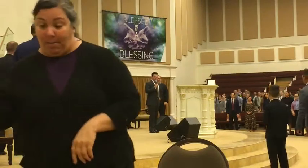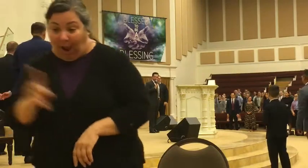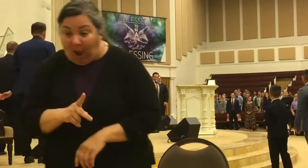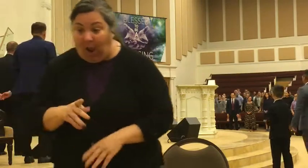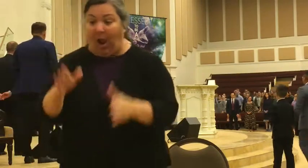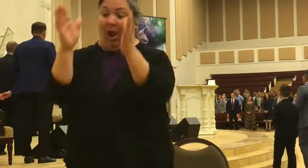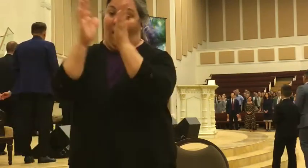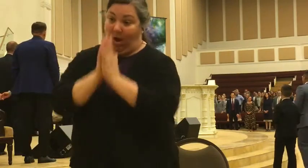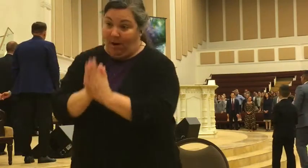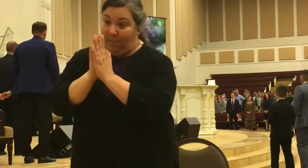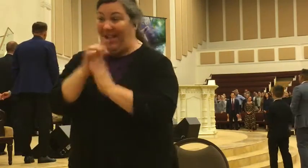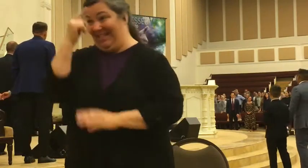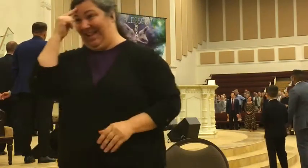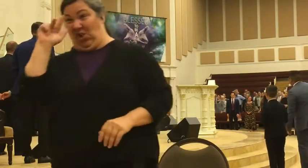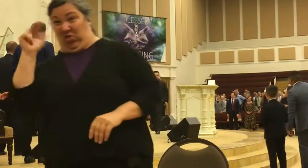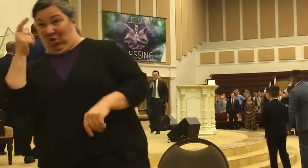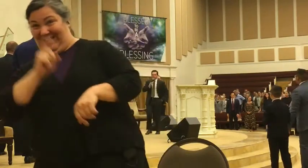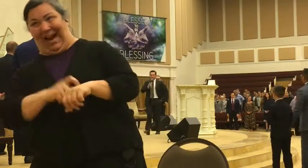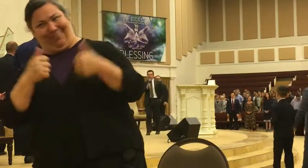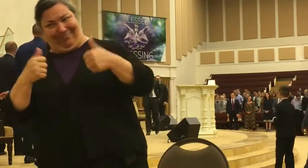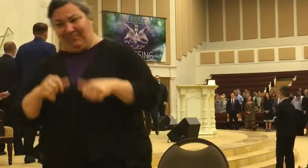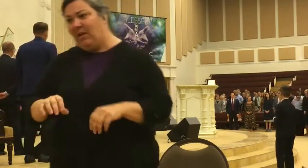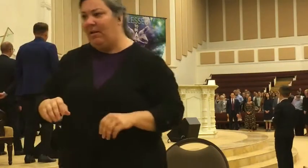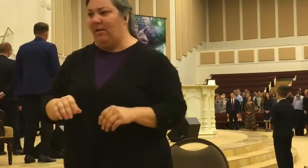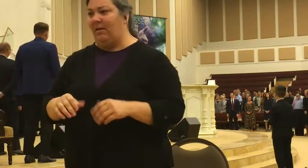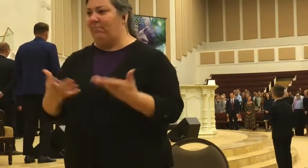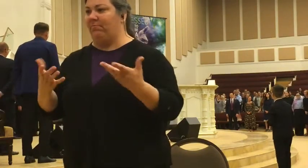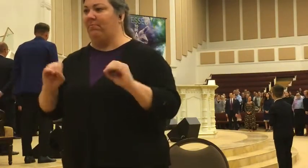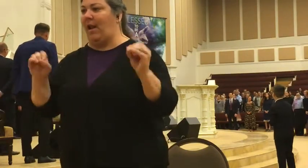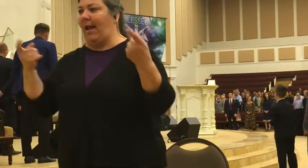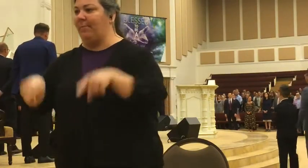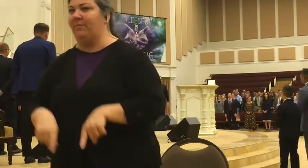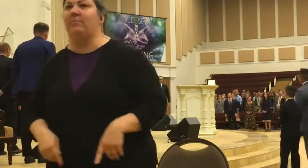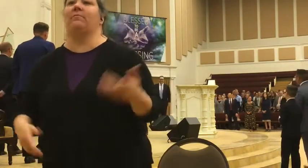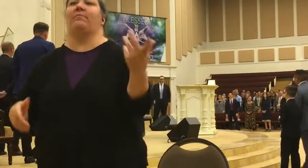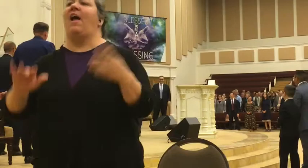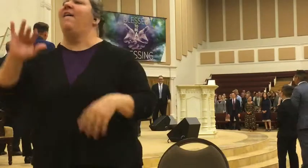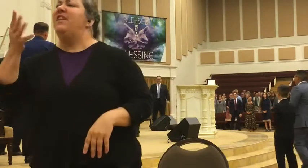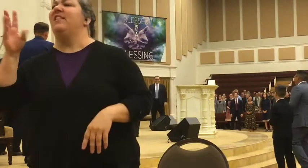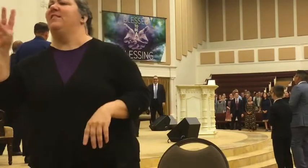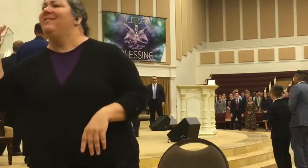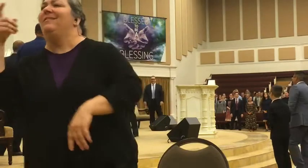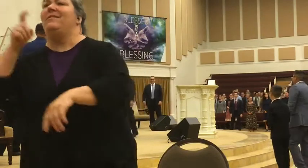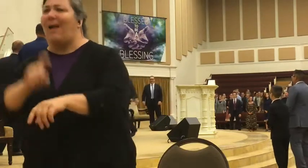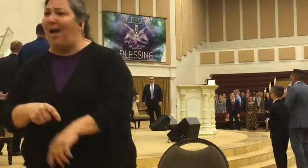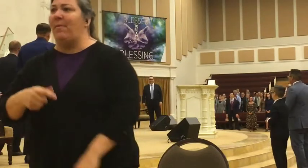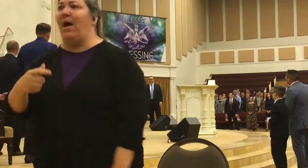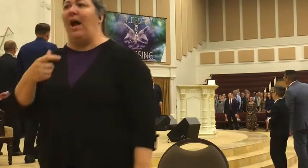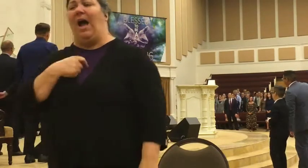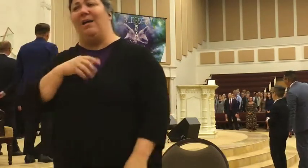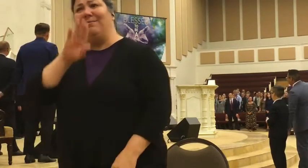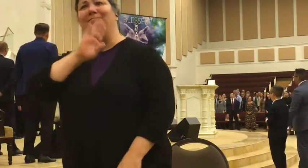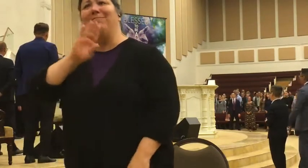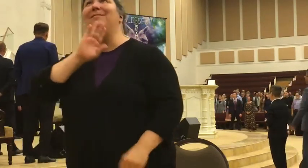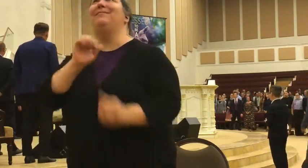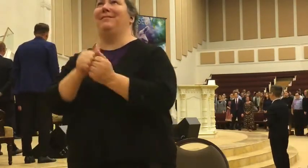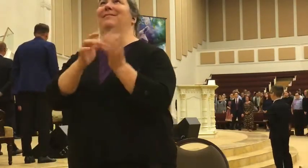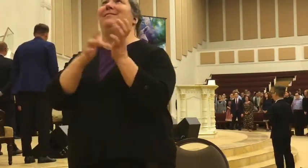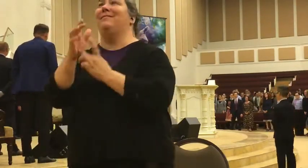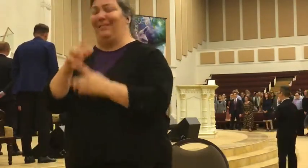prayed third time's a charm, baby. Nothing happened. By that fifth or sixth time, I was getting pretty frustrated with